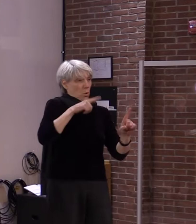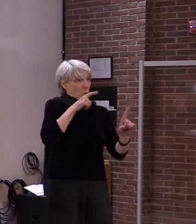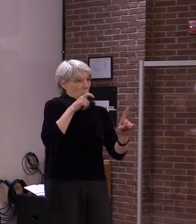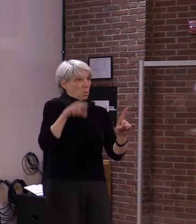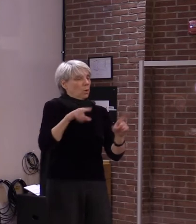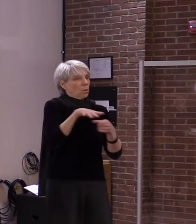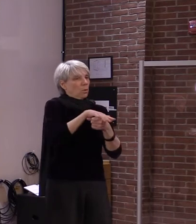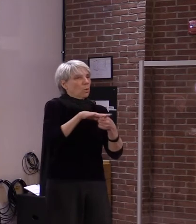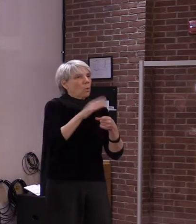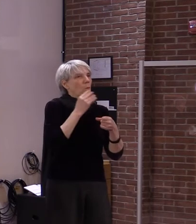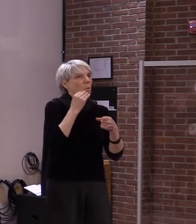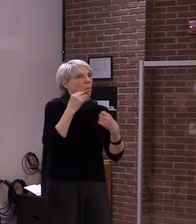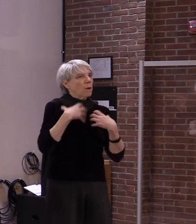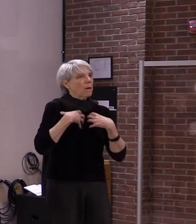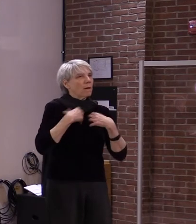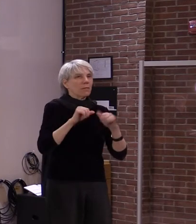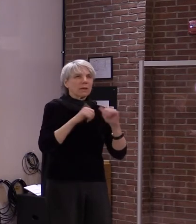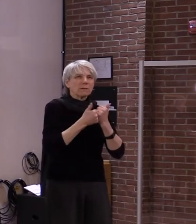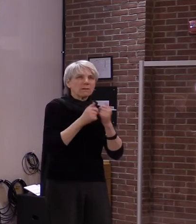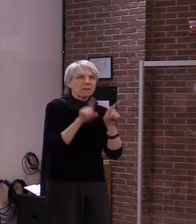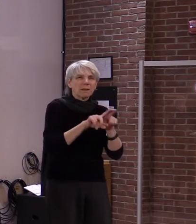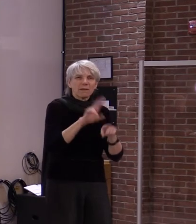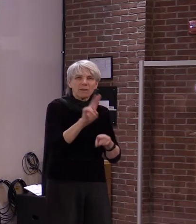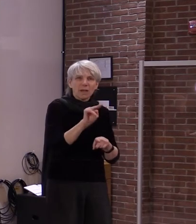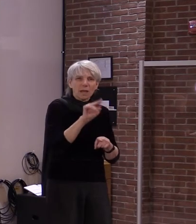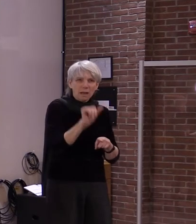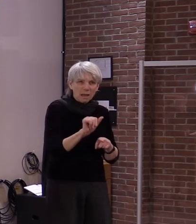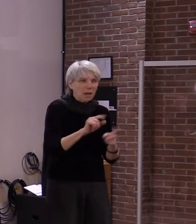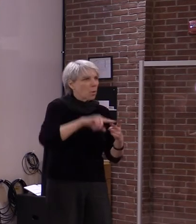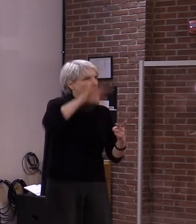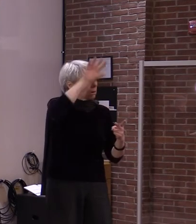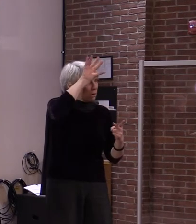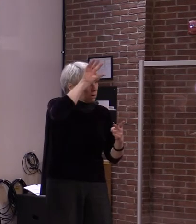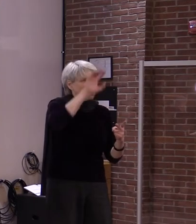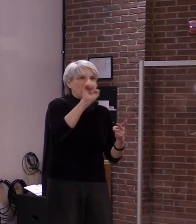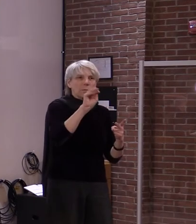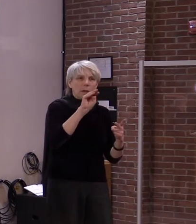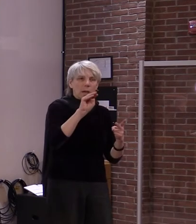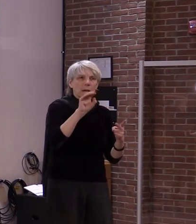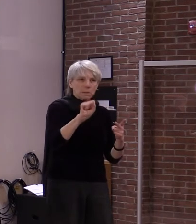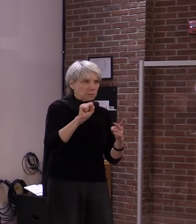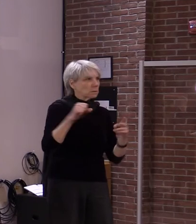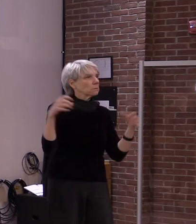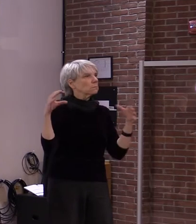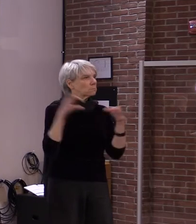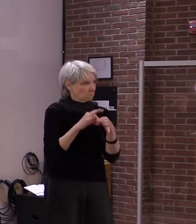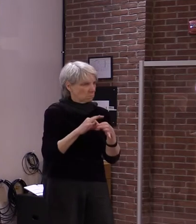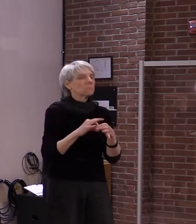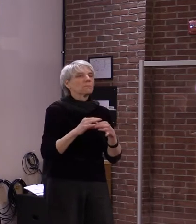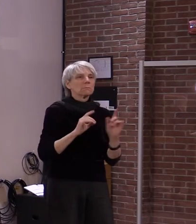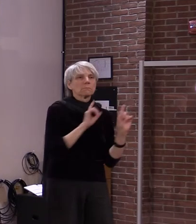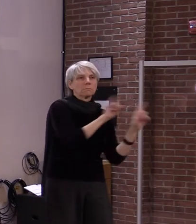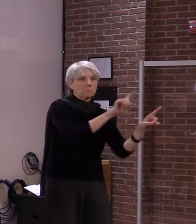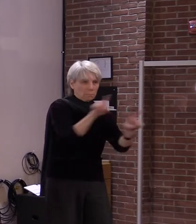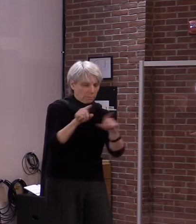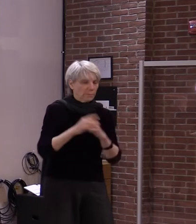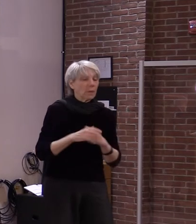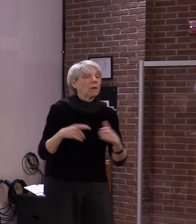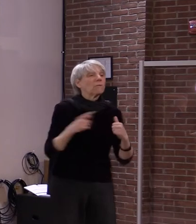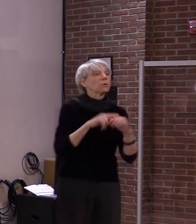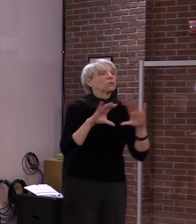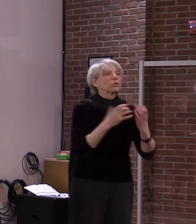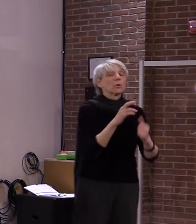home health and ems agencies these first partnerships include rescue inc